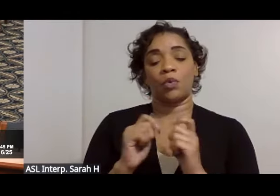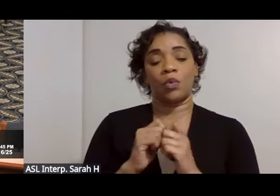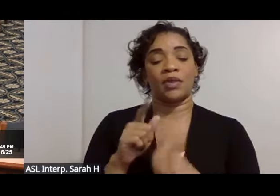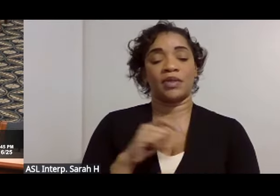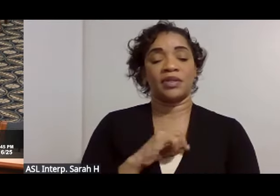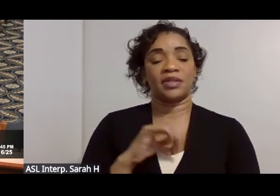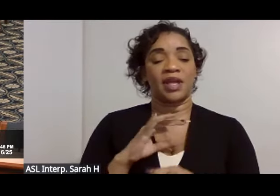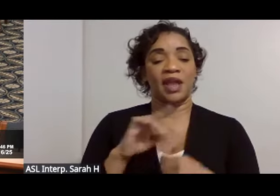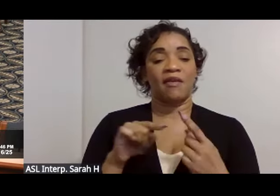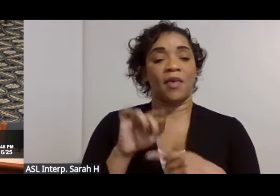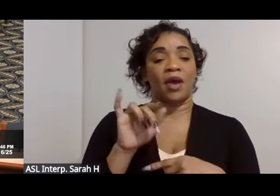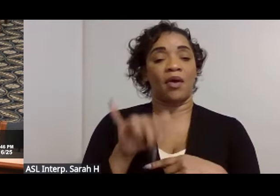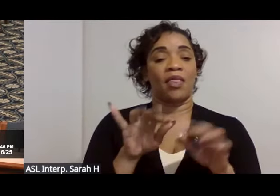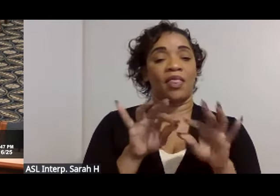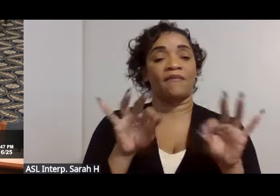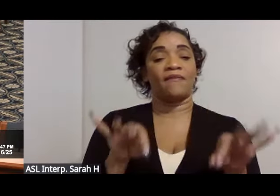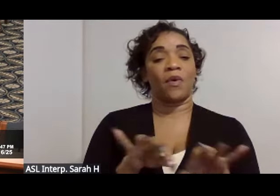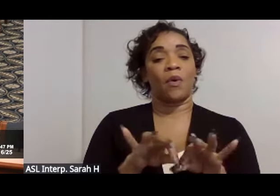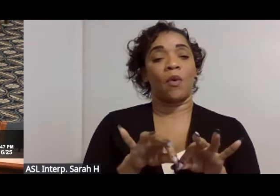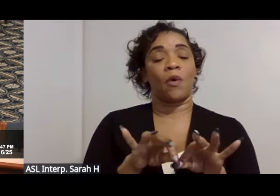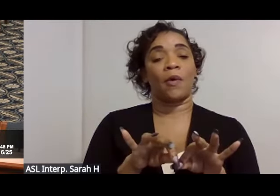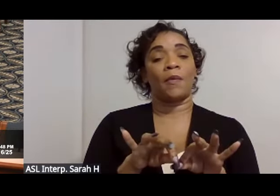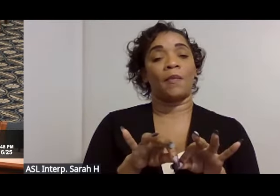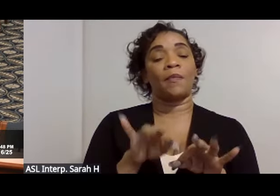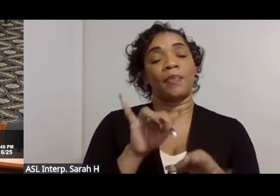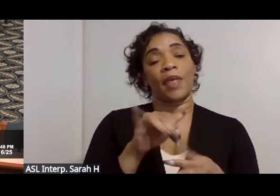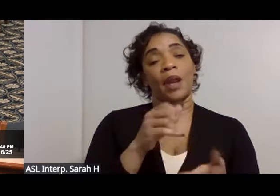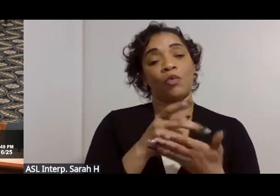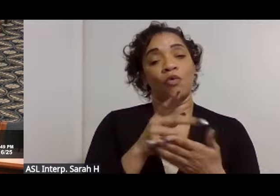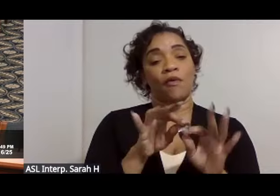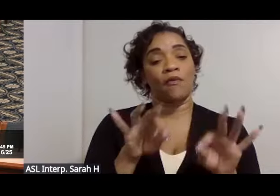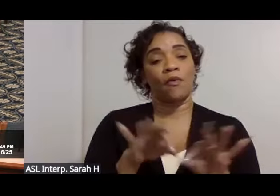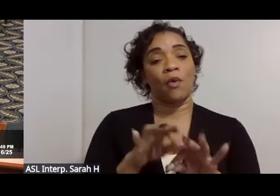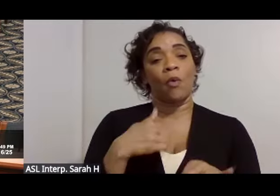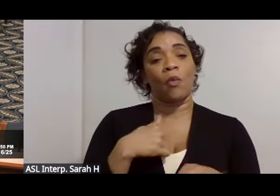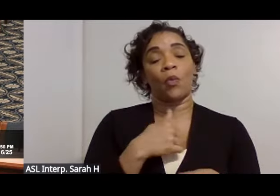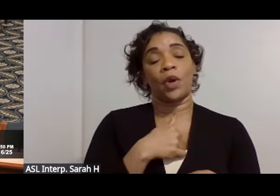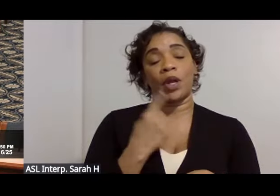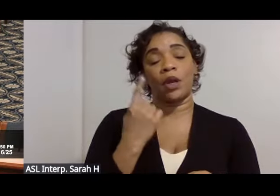the approval form. We inquired whether we could put